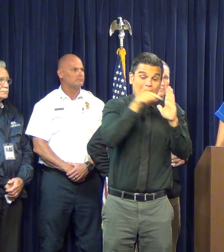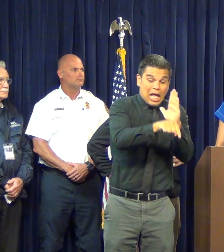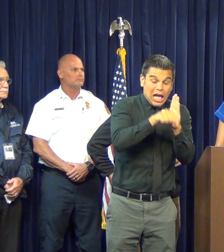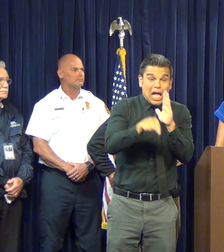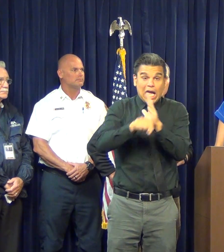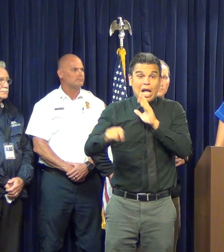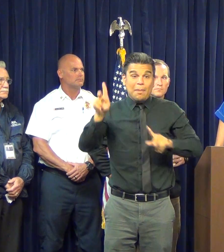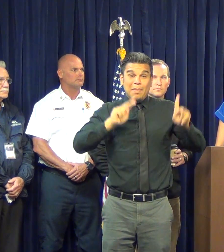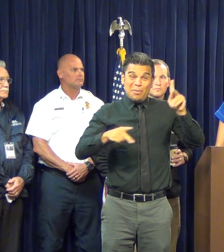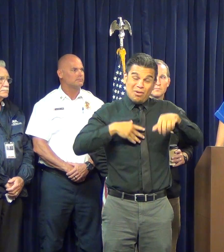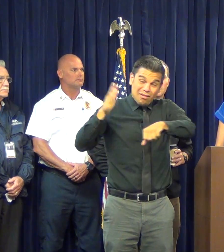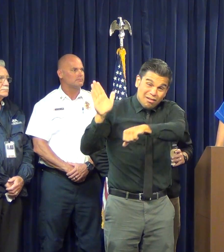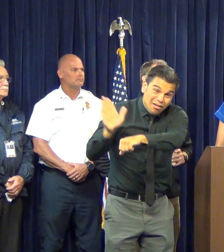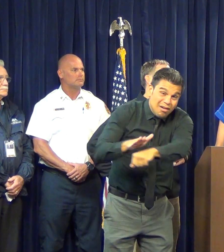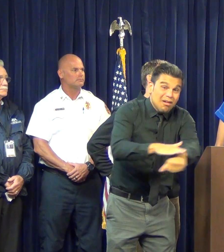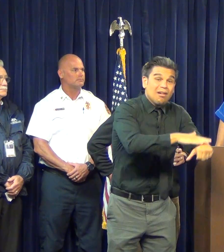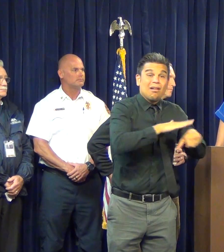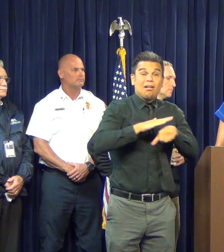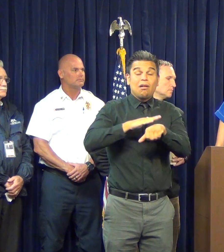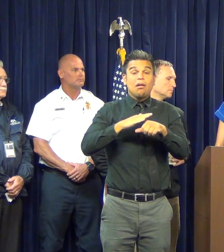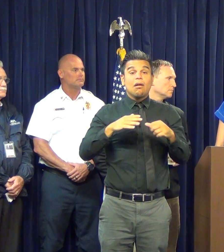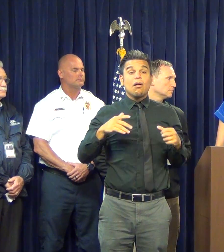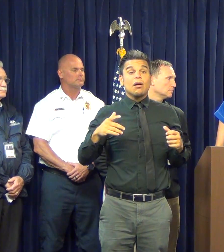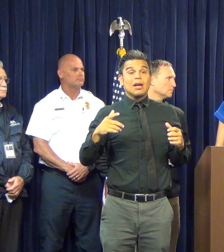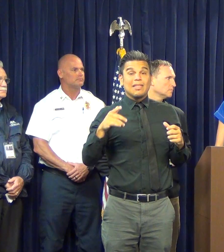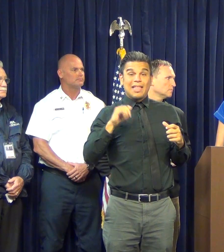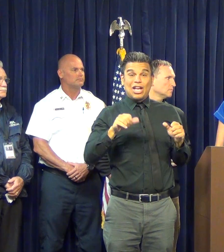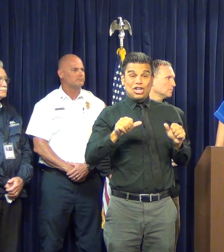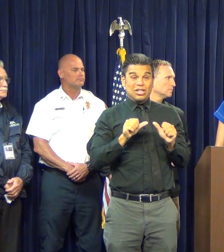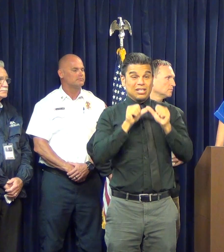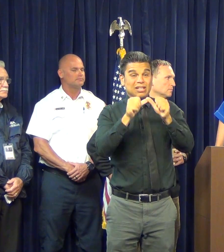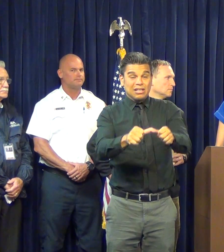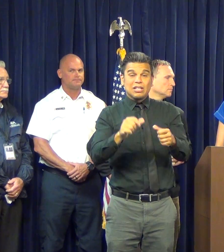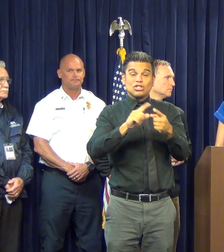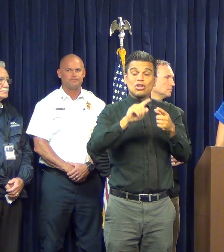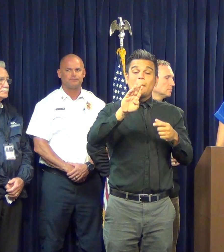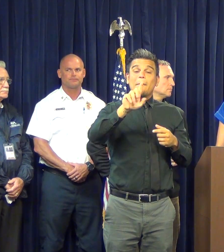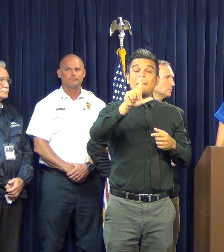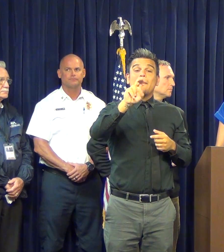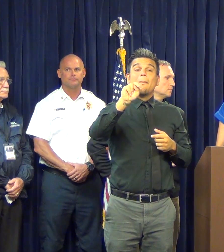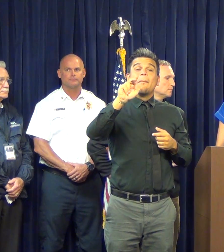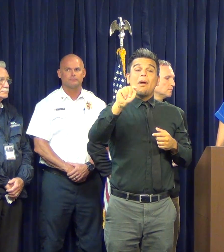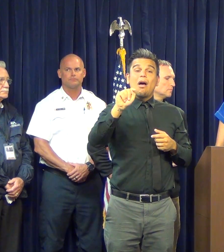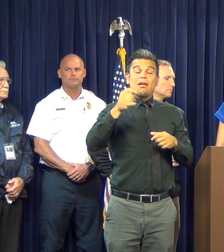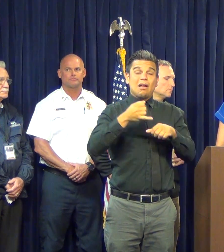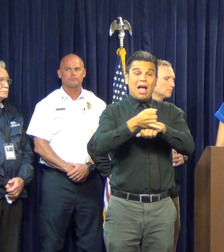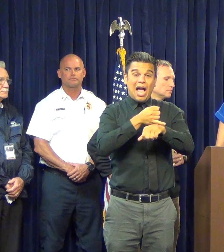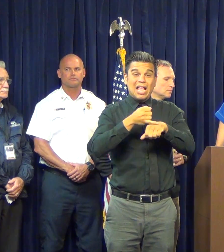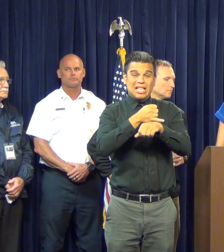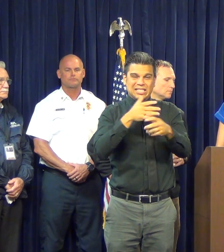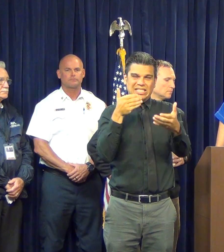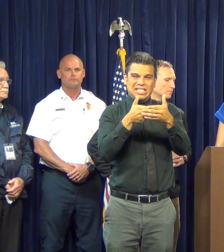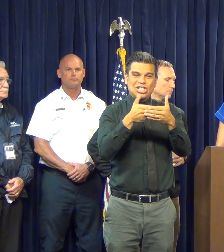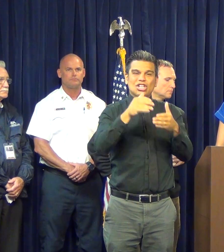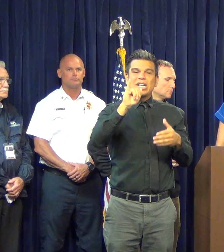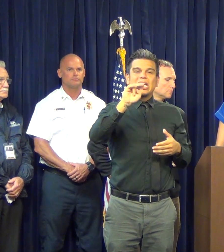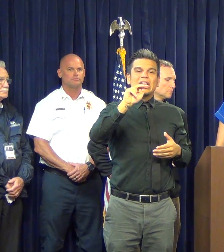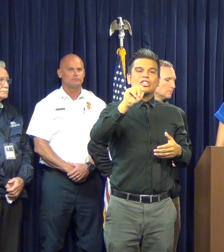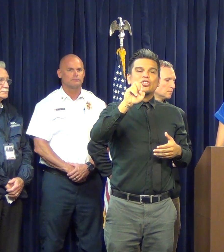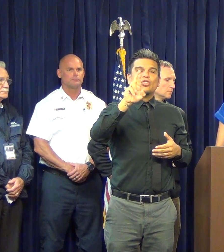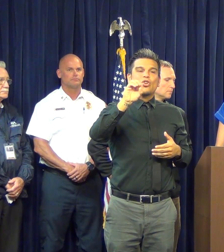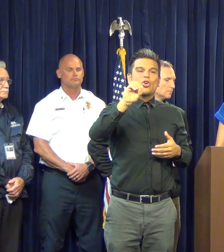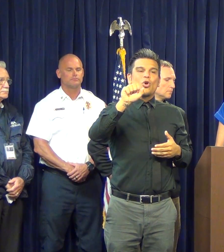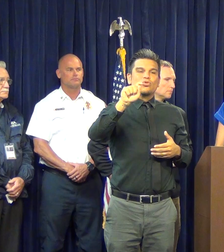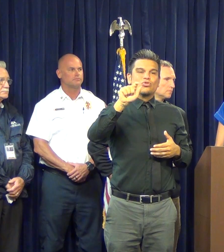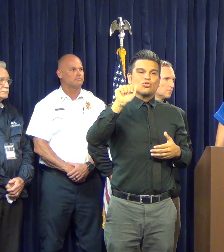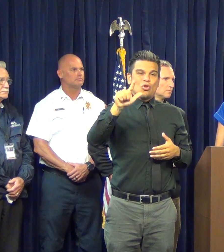And we're going to push that farther inland towards about Blunt Island and into the northern part of the intercoastal waterway, where we could see magnitudes of